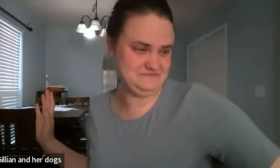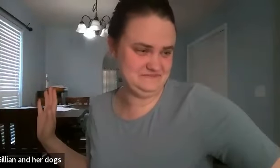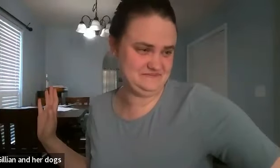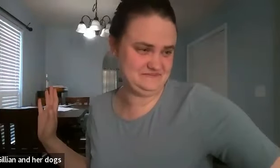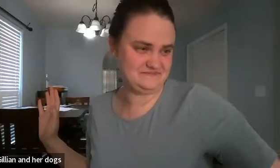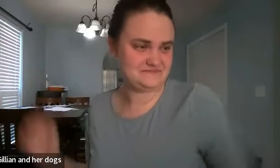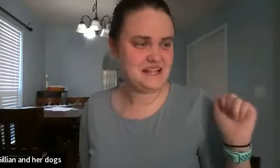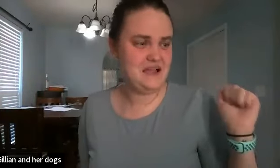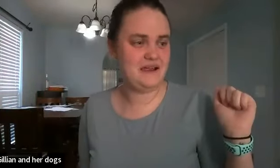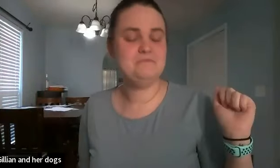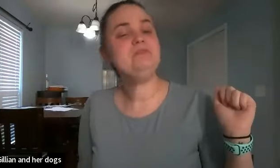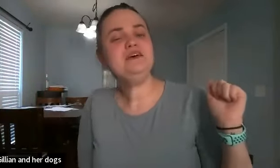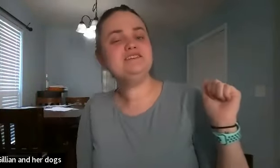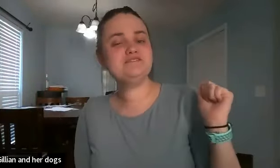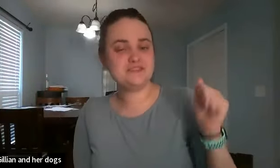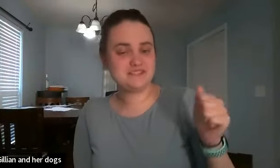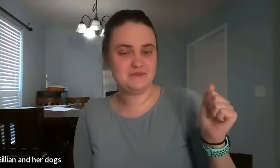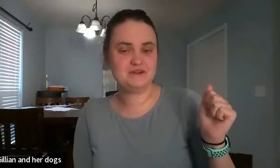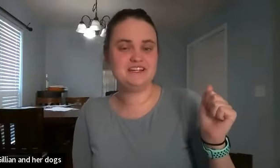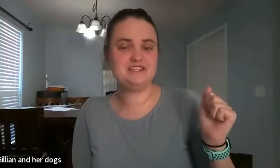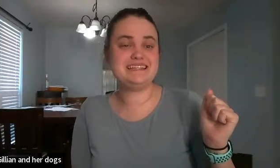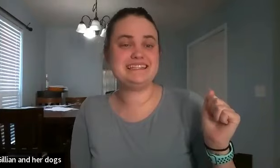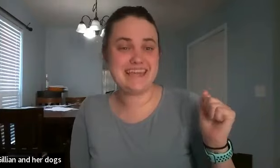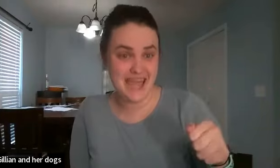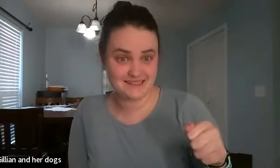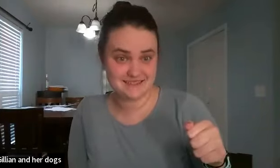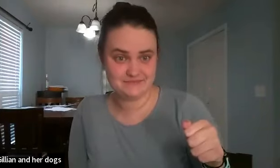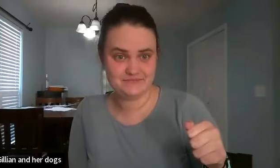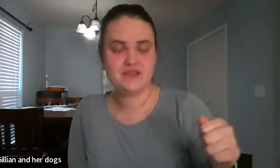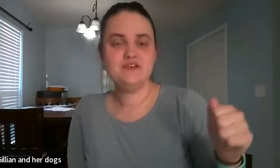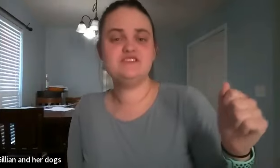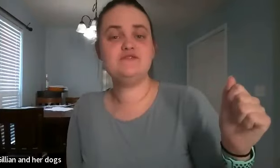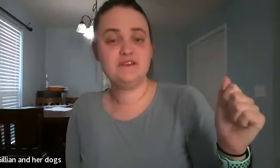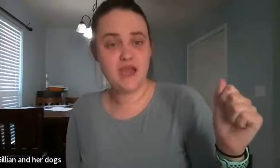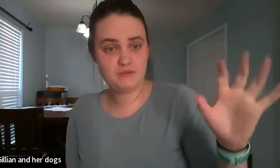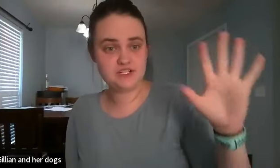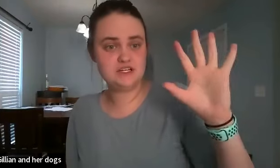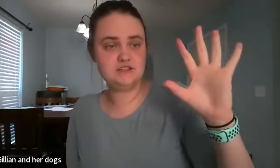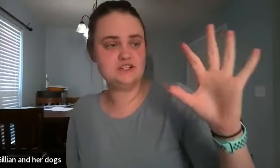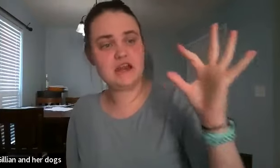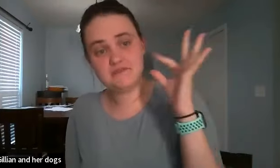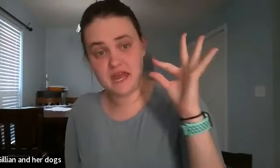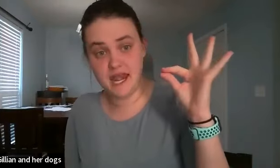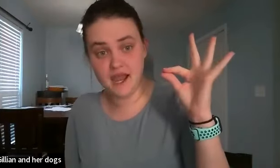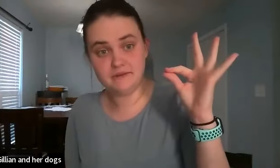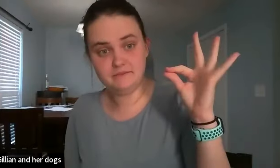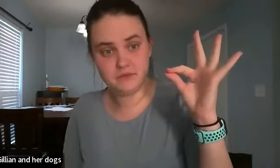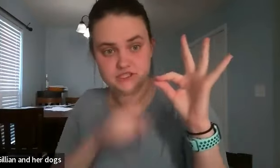all right. So the first animal we're gonna do is cat. So for cat, what you're going to do is you're going to have that 9 motion